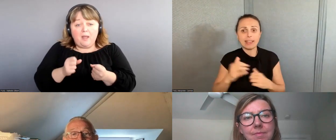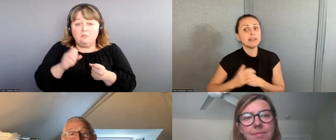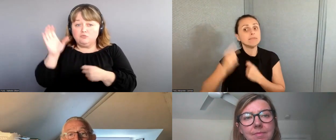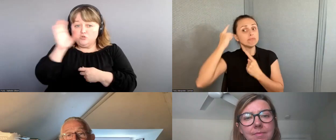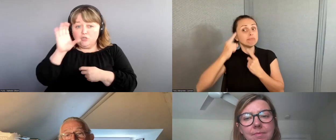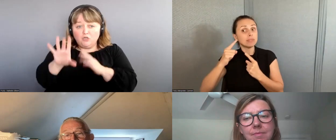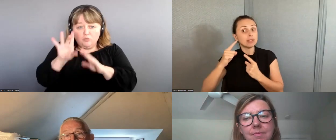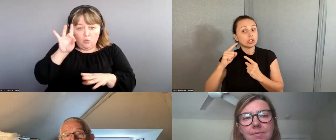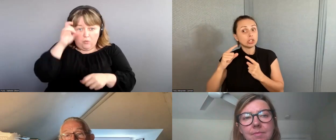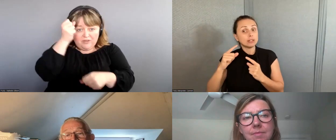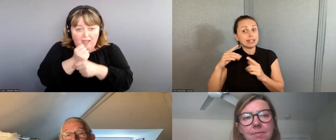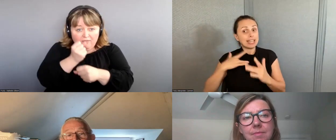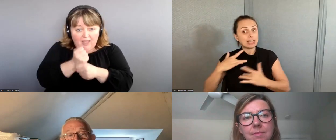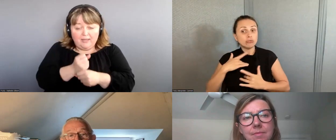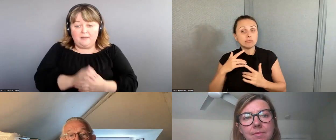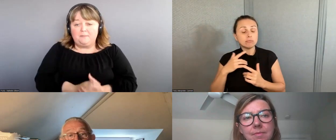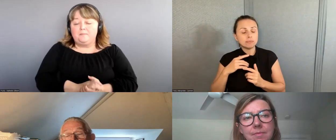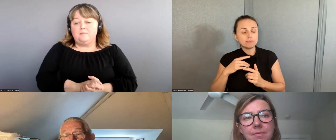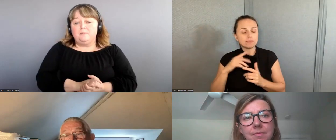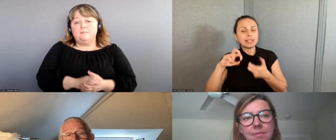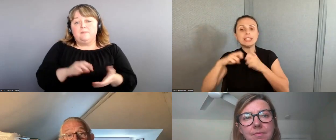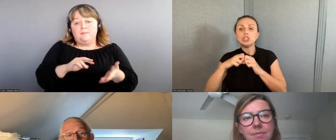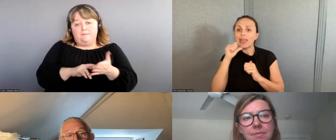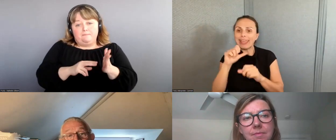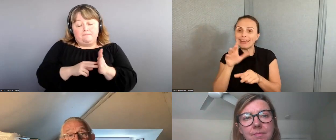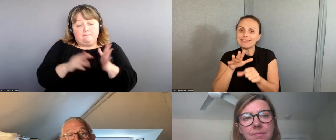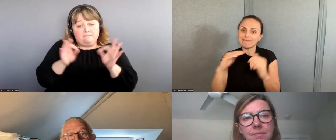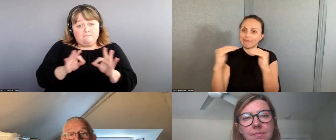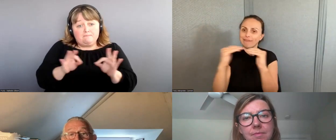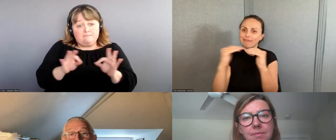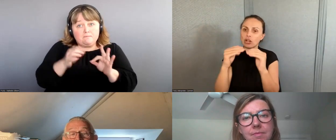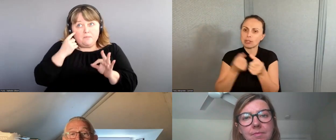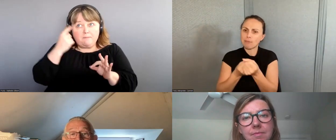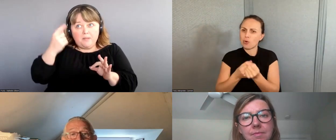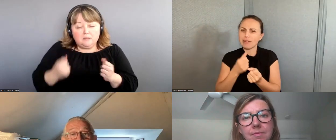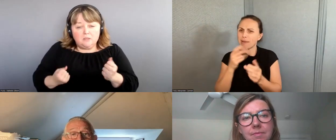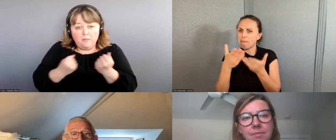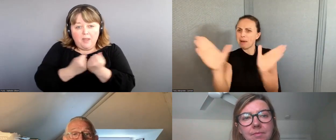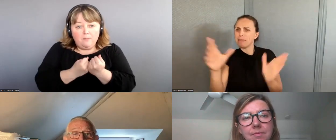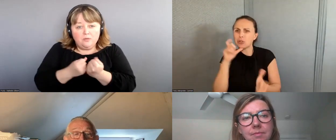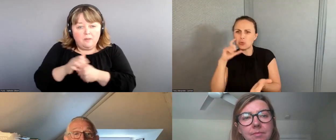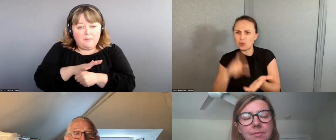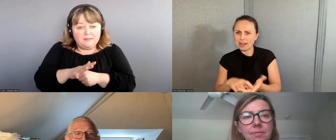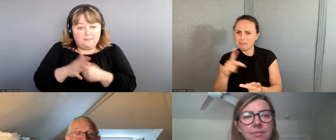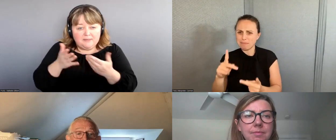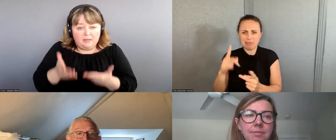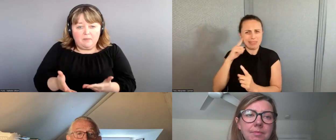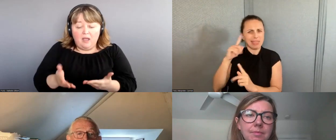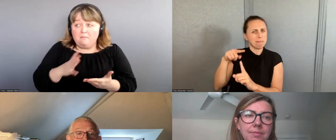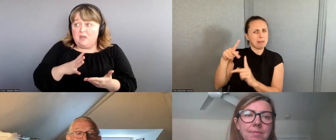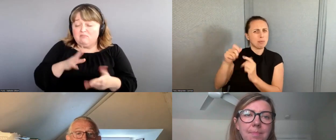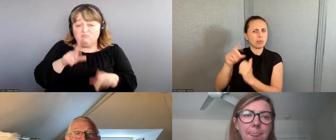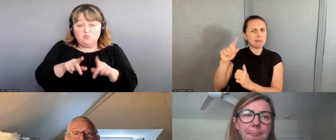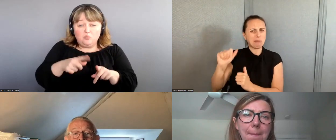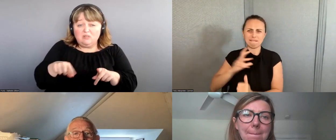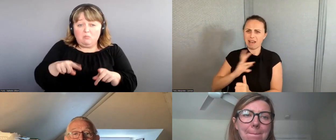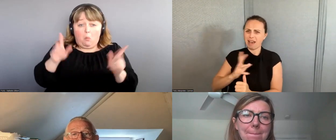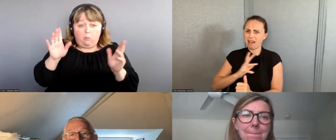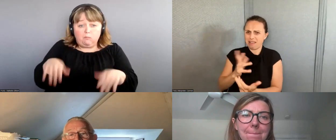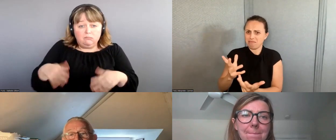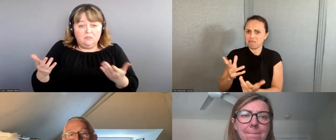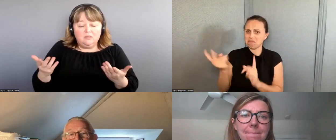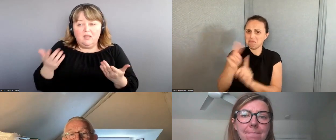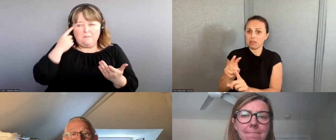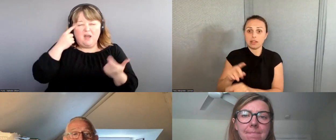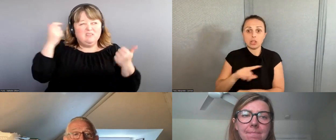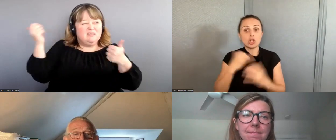issue of inadequate support is not widely recognized by the public at large. They think people with disabilities are just fine. The current system is simply